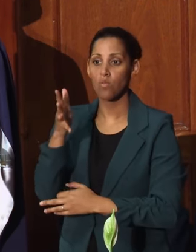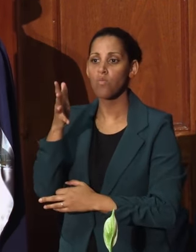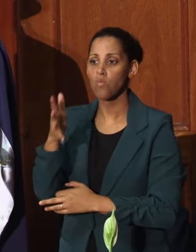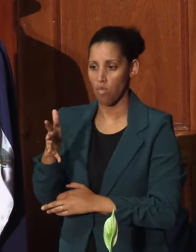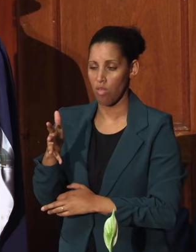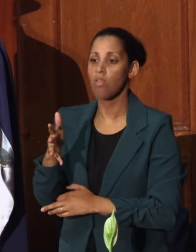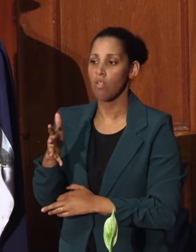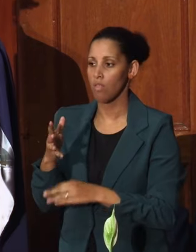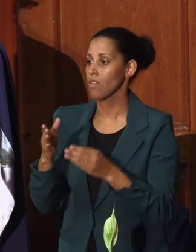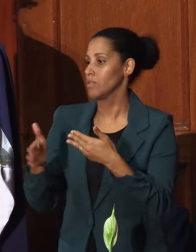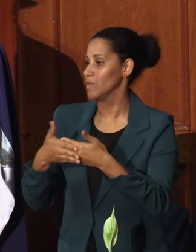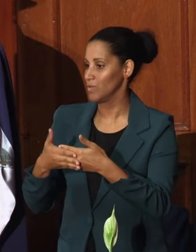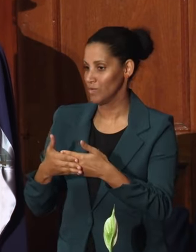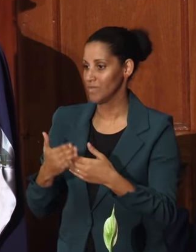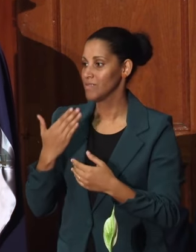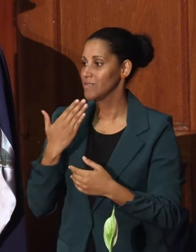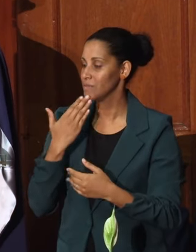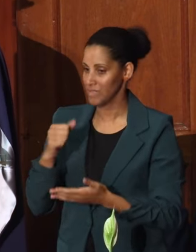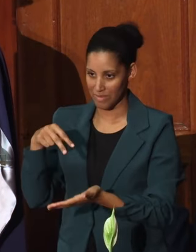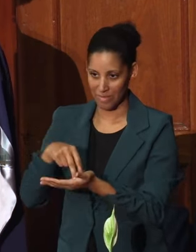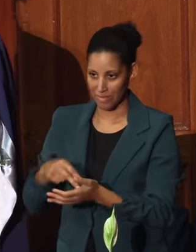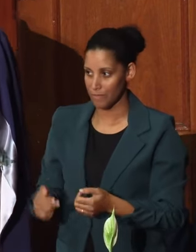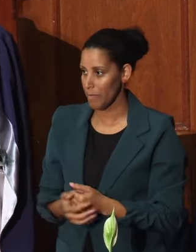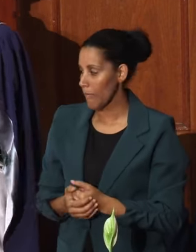will now dissolve the congregation. Please stand.